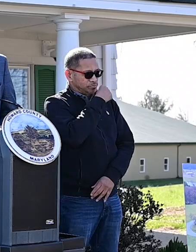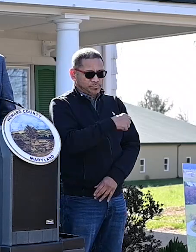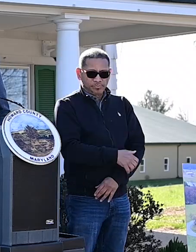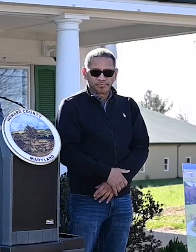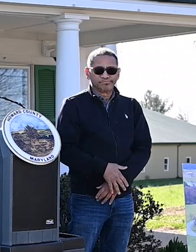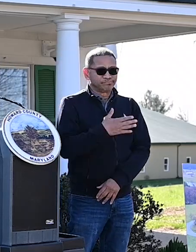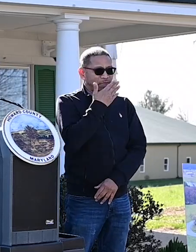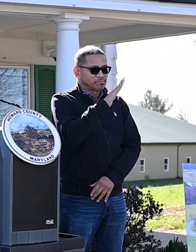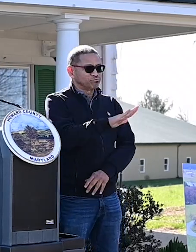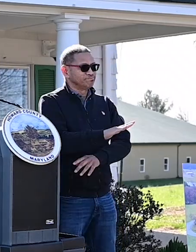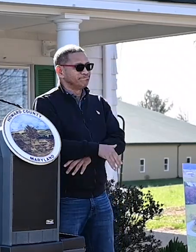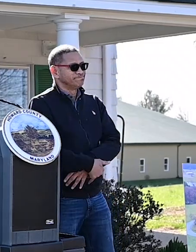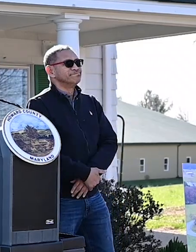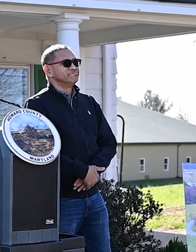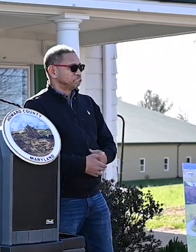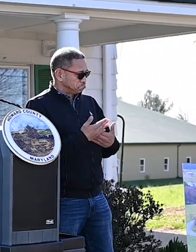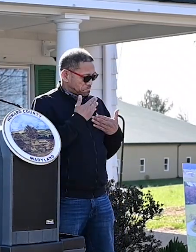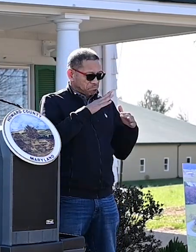Good afternoon.